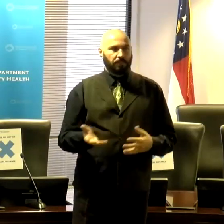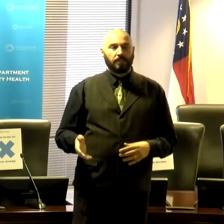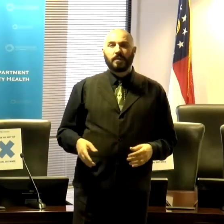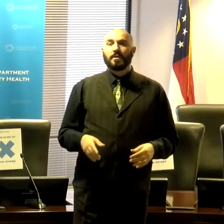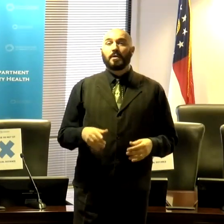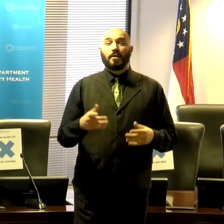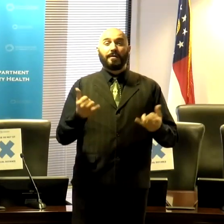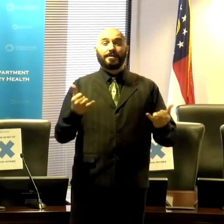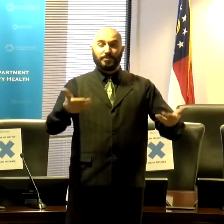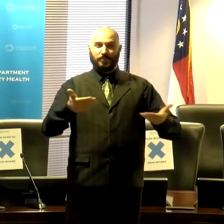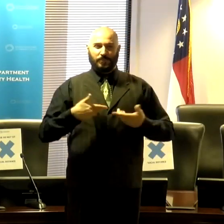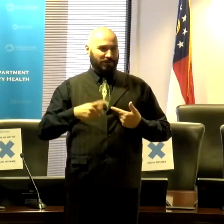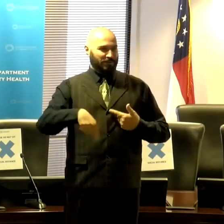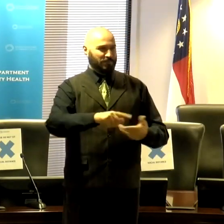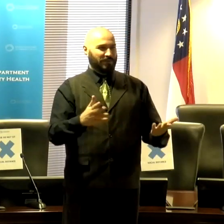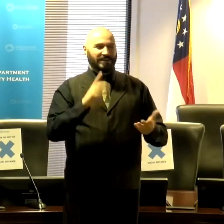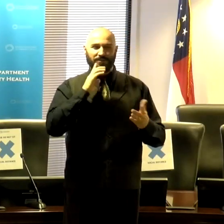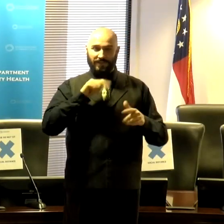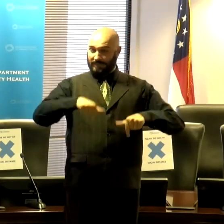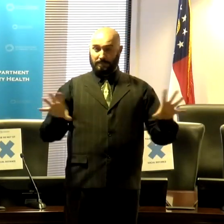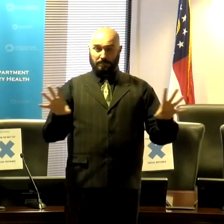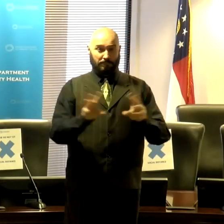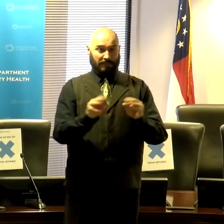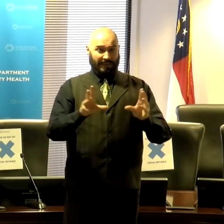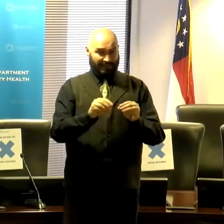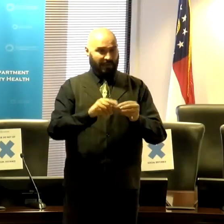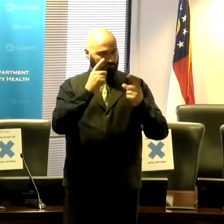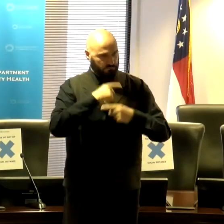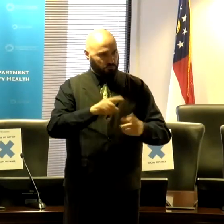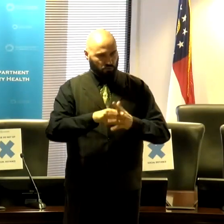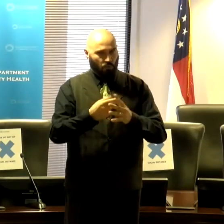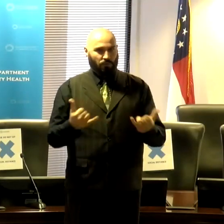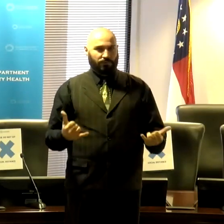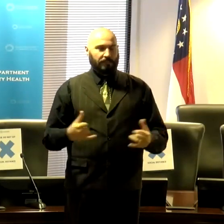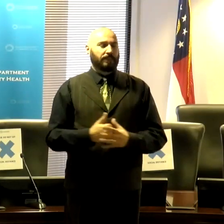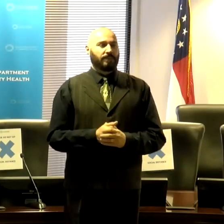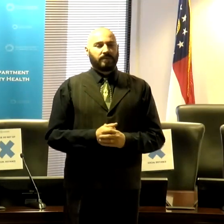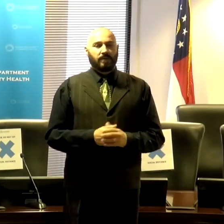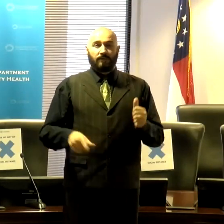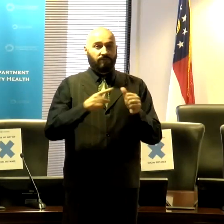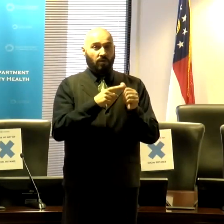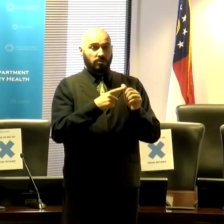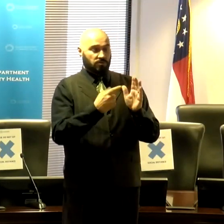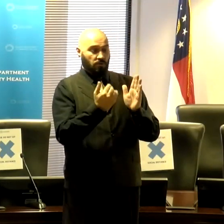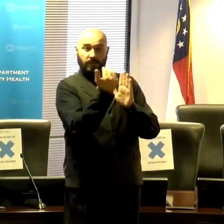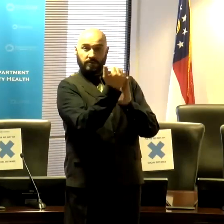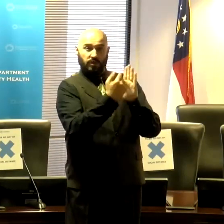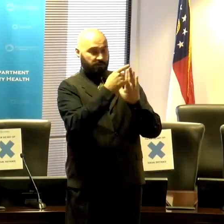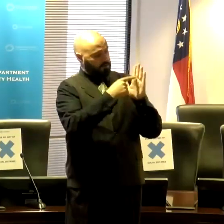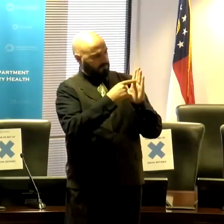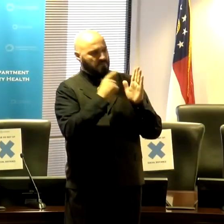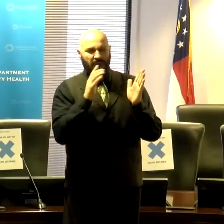And welcome you here and call the meeting to order. And the first thing on the agenda, I'll ask our Secretary